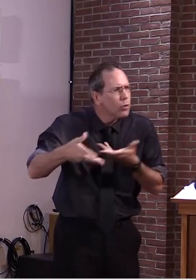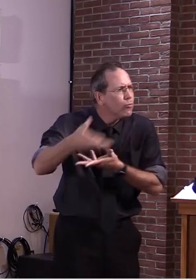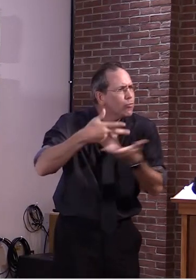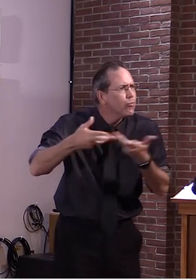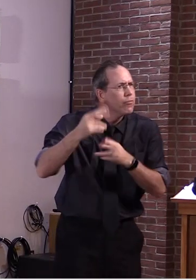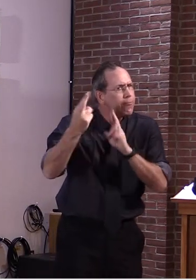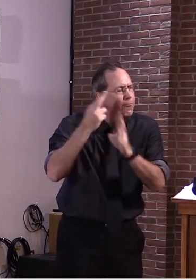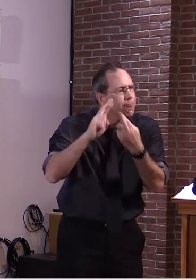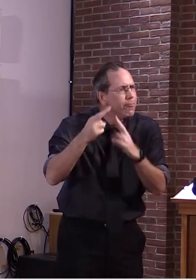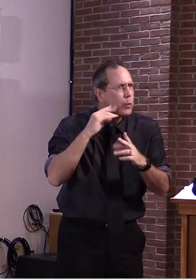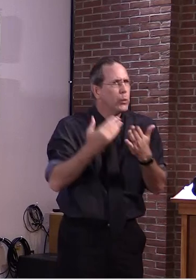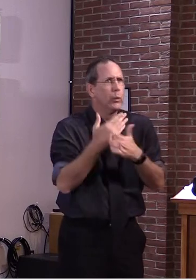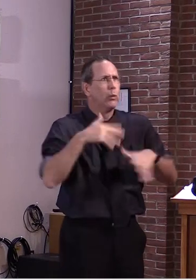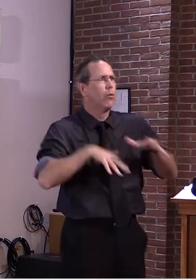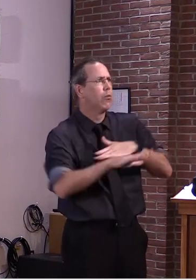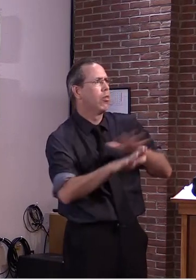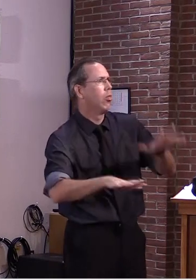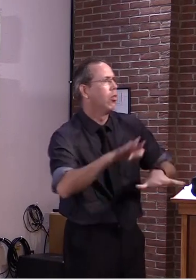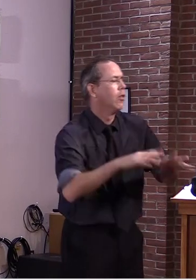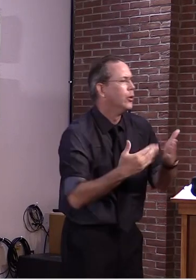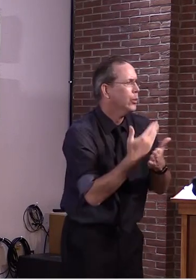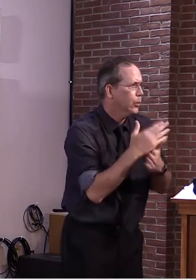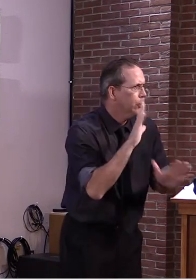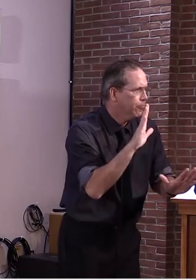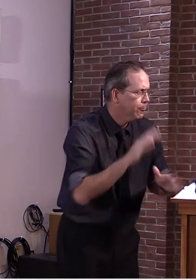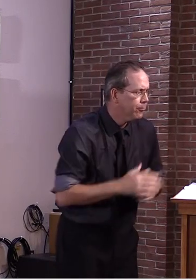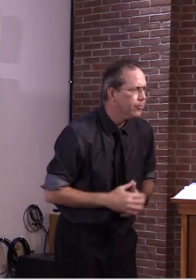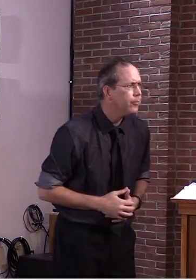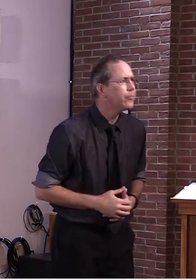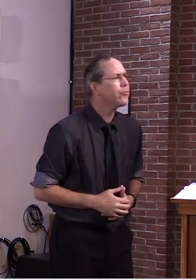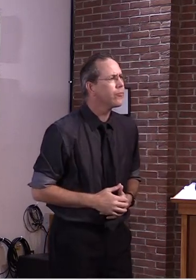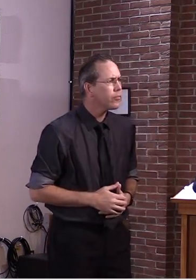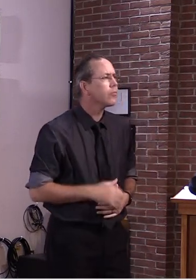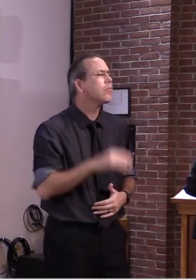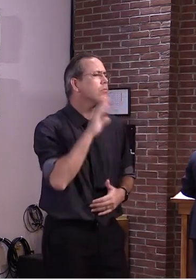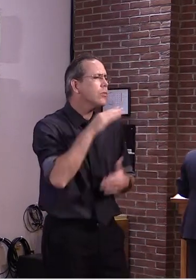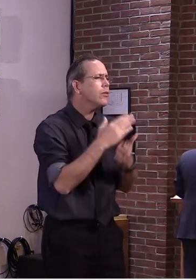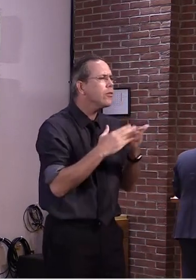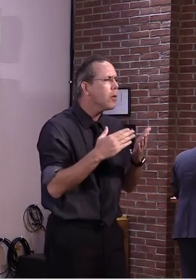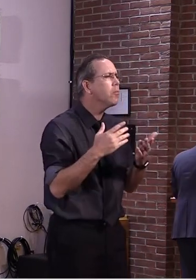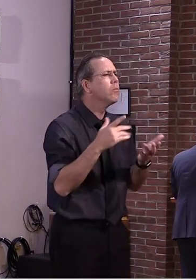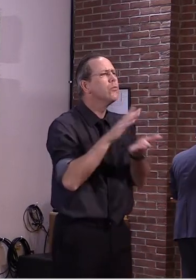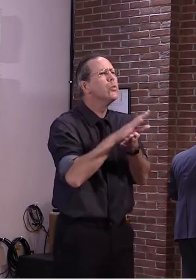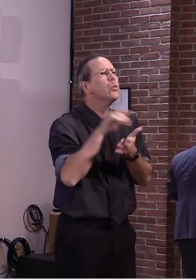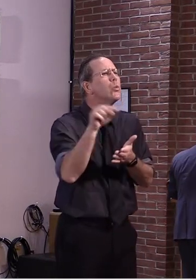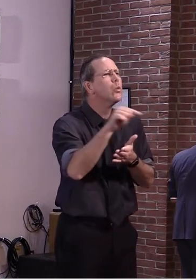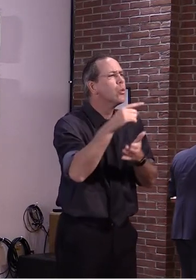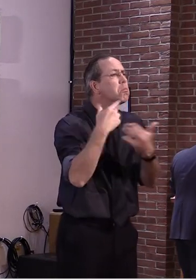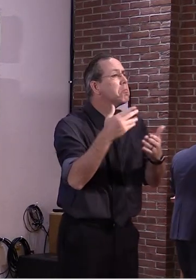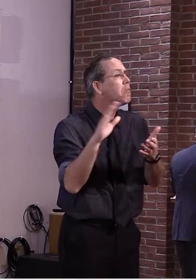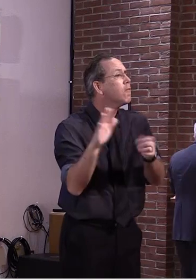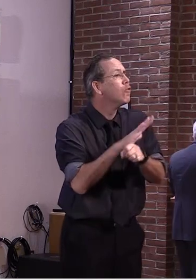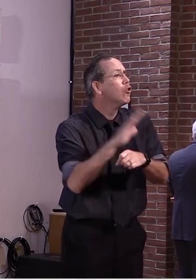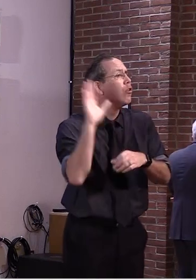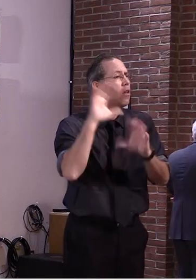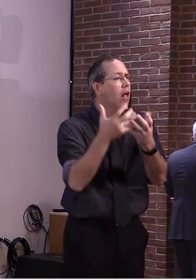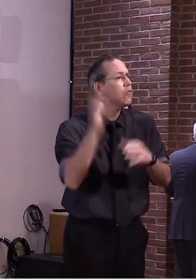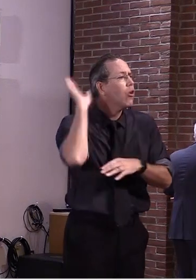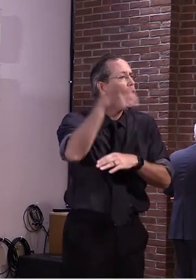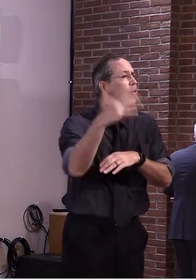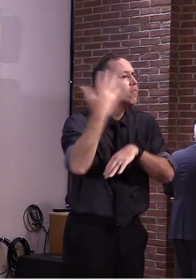and full time, while most will have some days in person and some days online. I